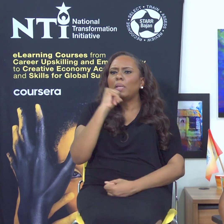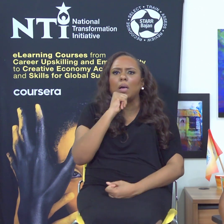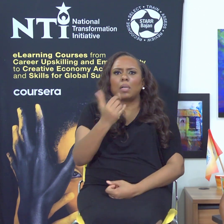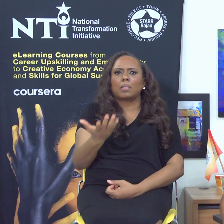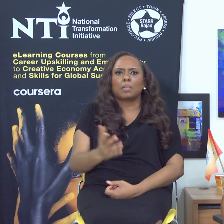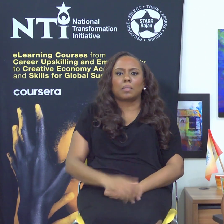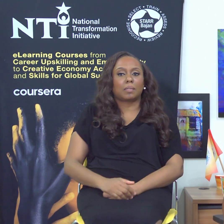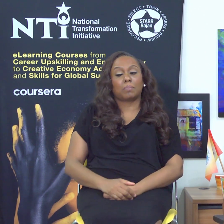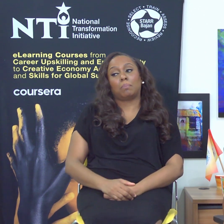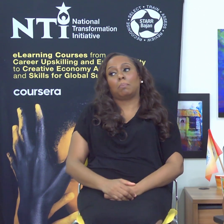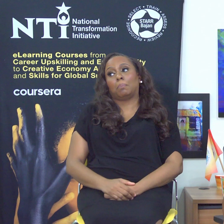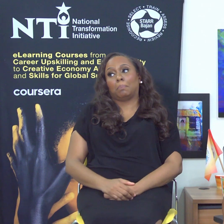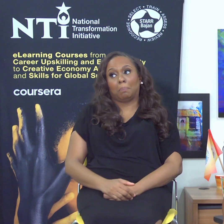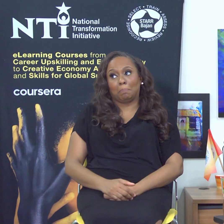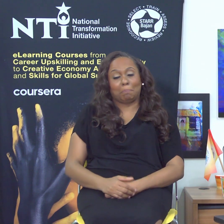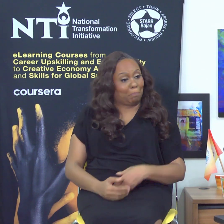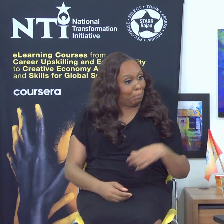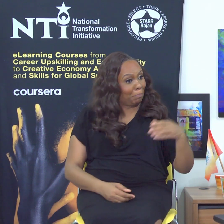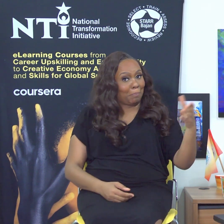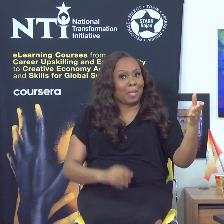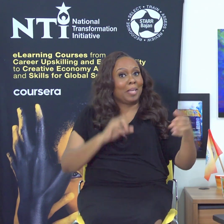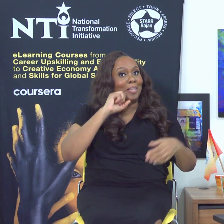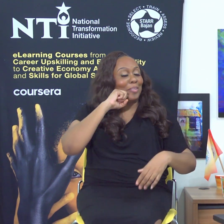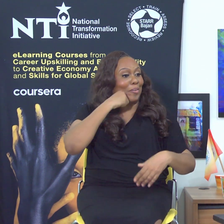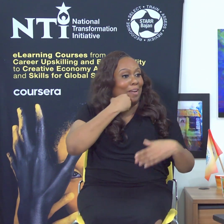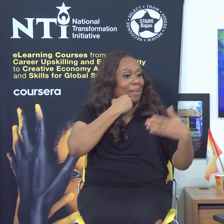Soraya, what is your takeaway?